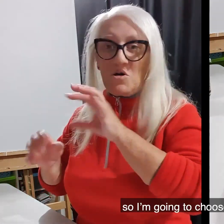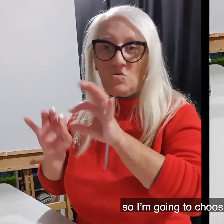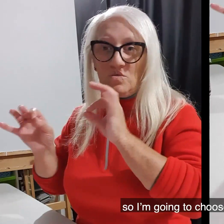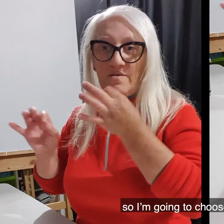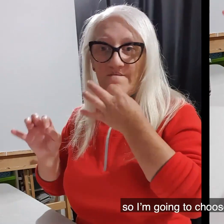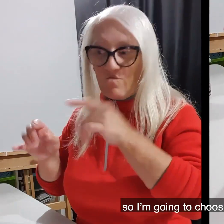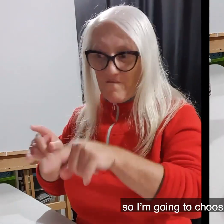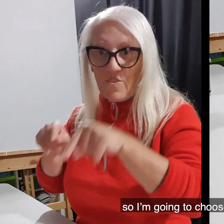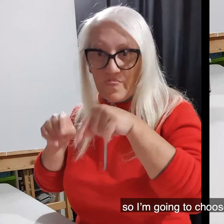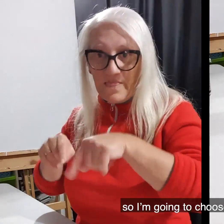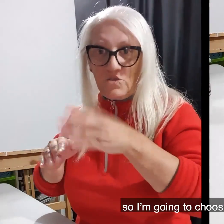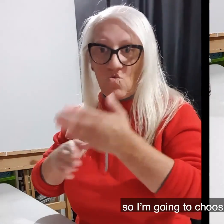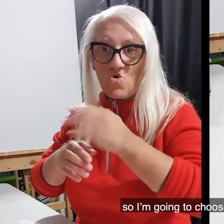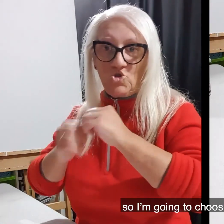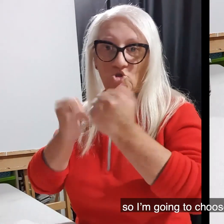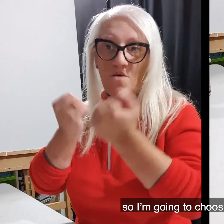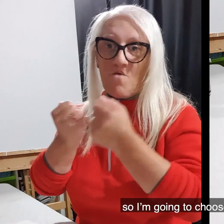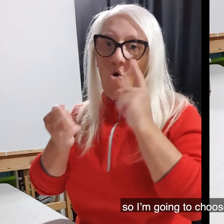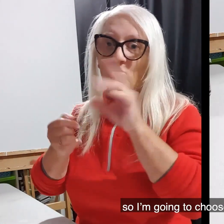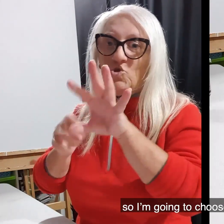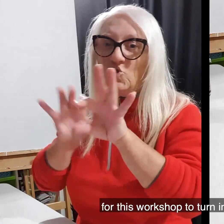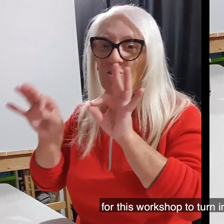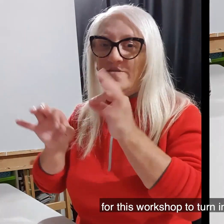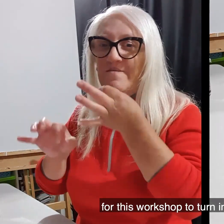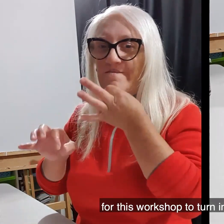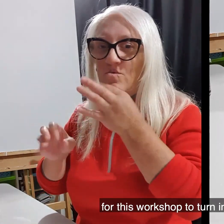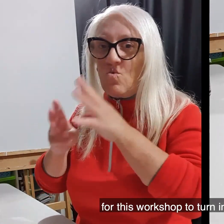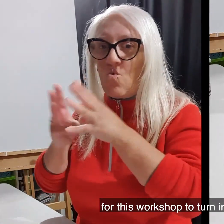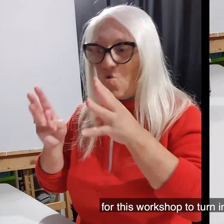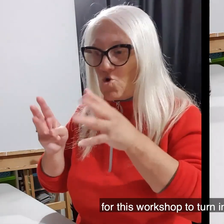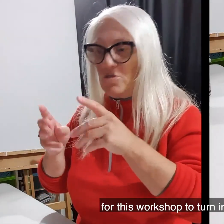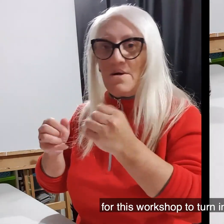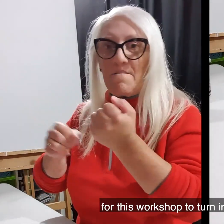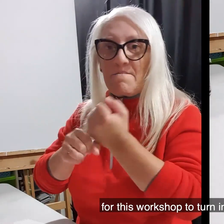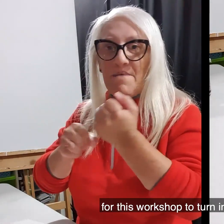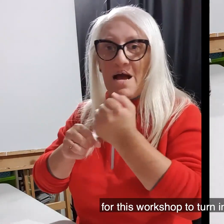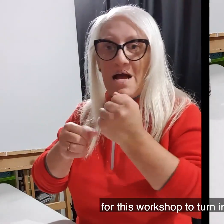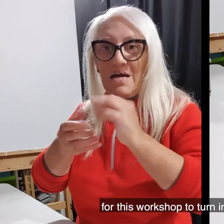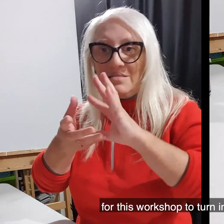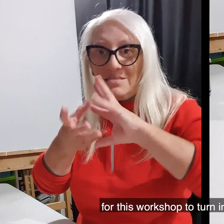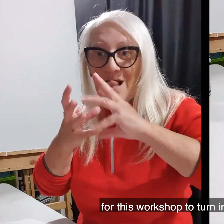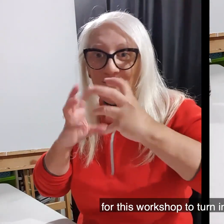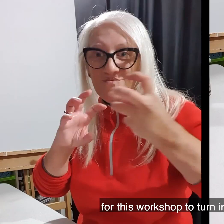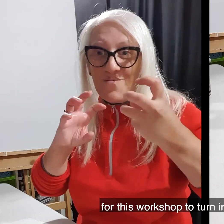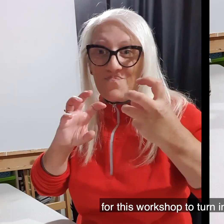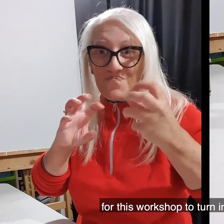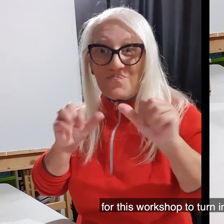So I'm going to choose a few words for this workshop to turn into